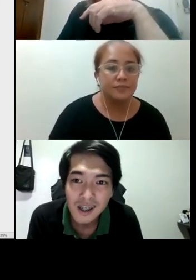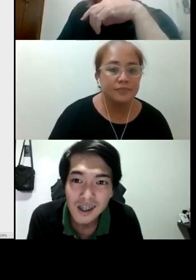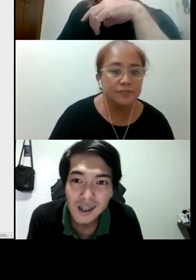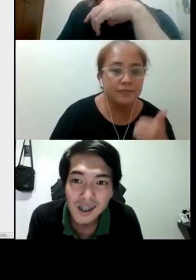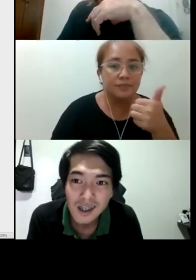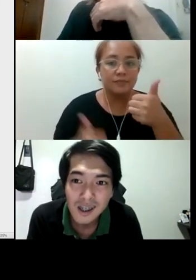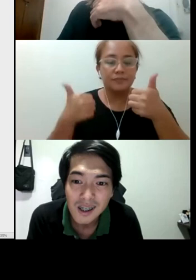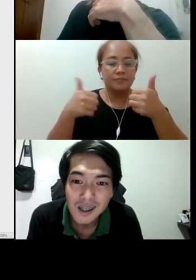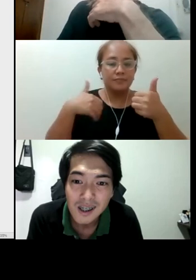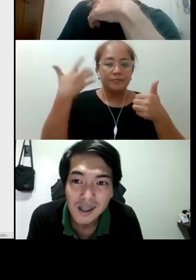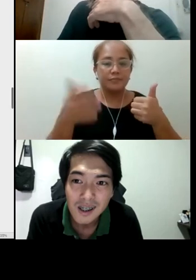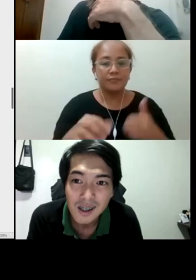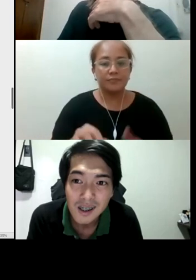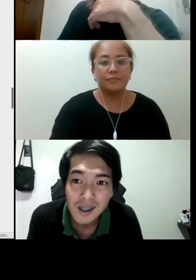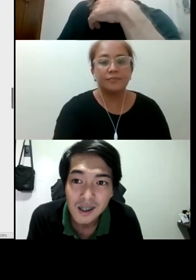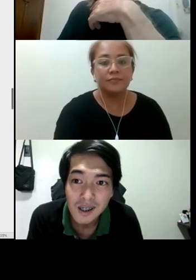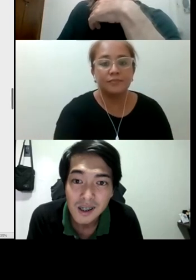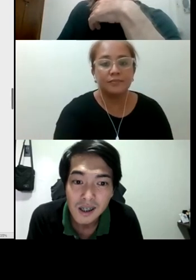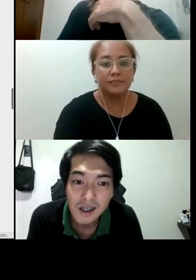Okay, and then,